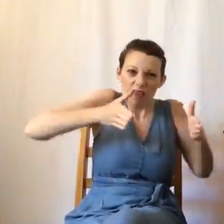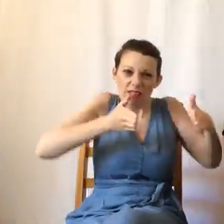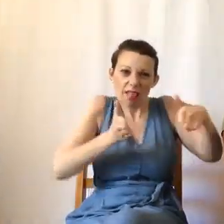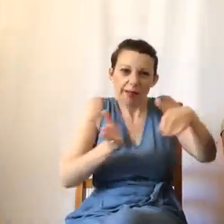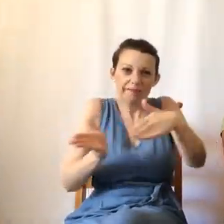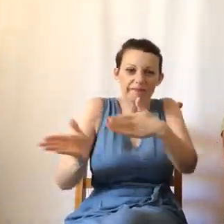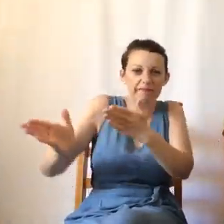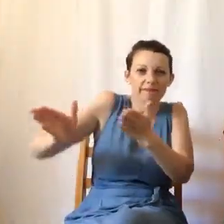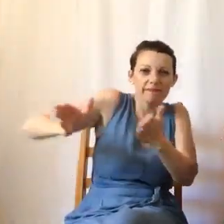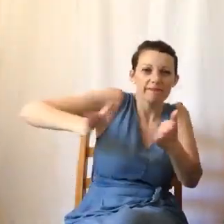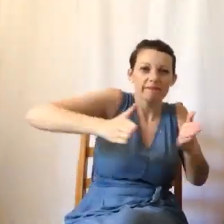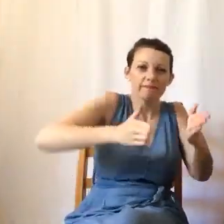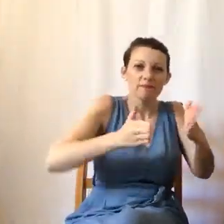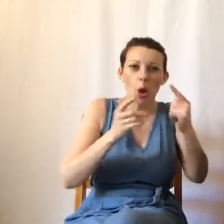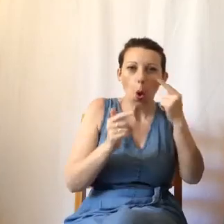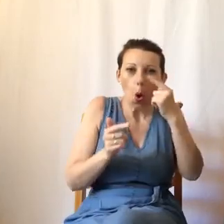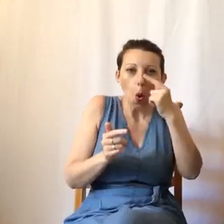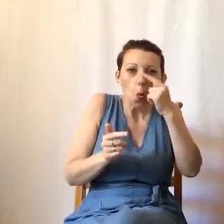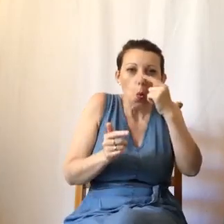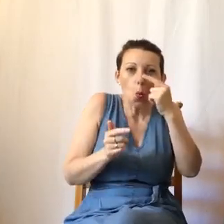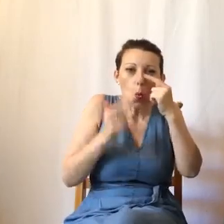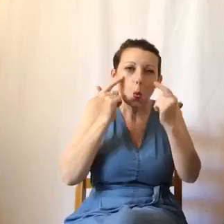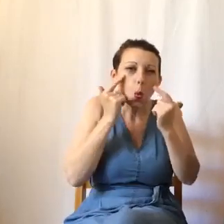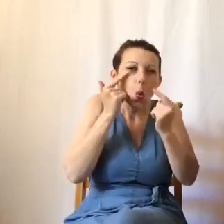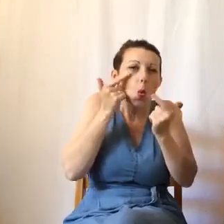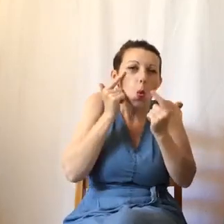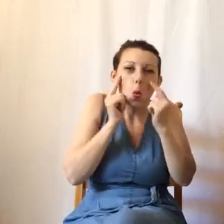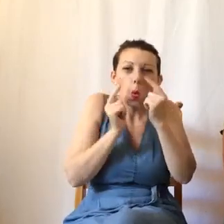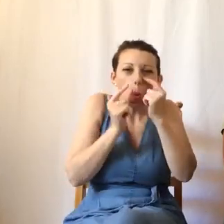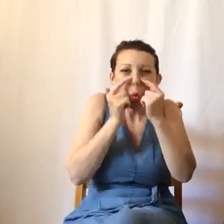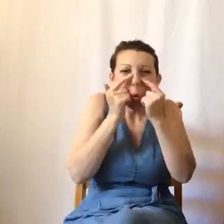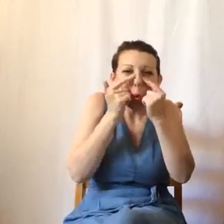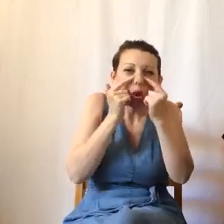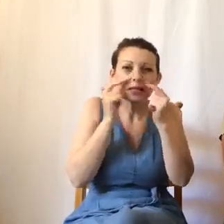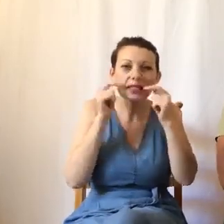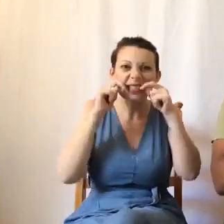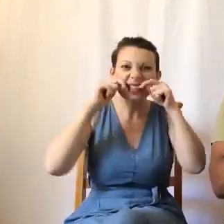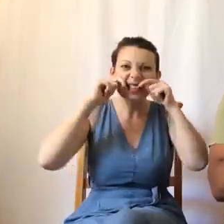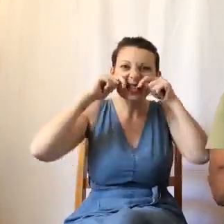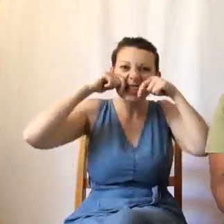up on her nose, and teeth to make you quiver.